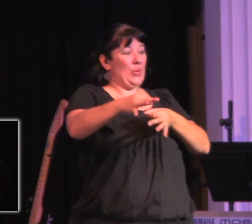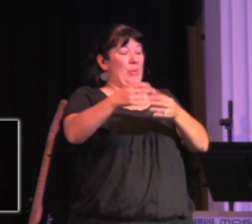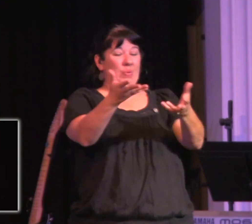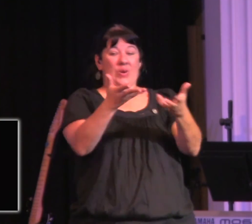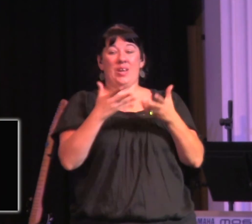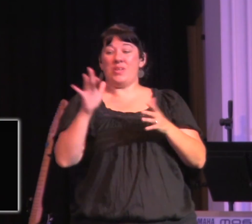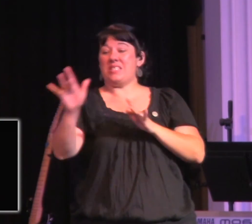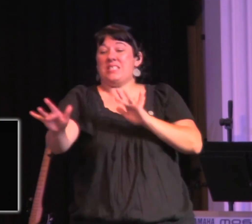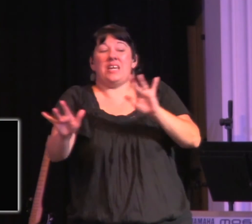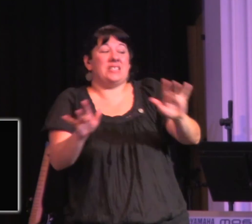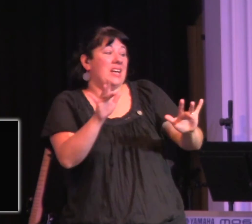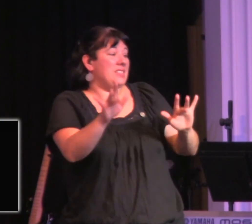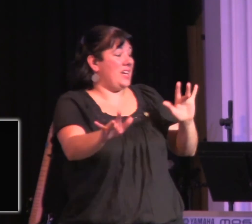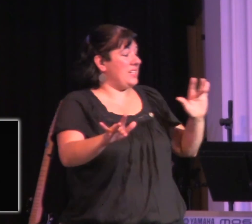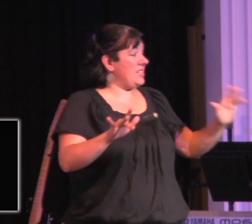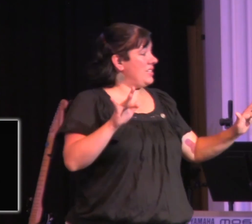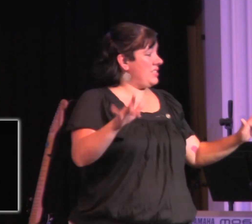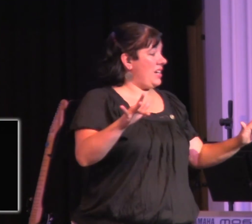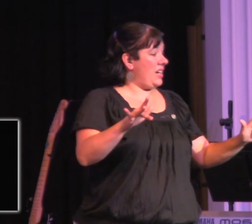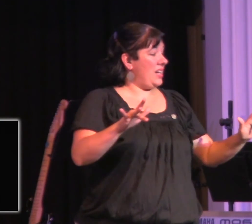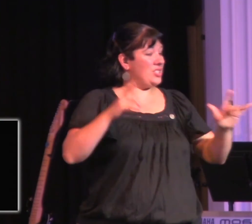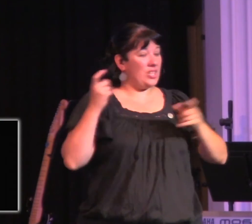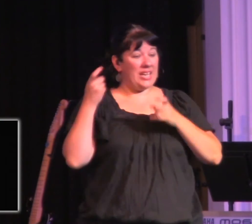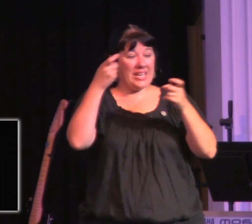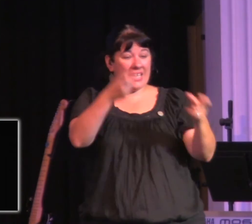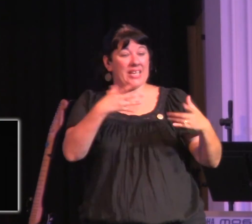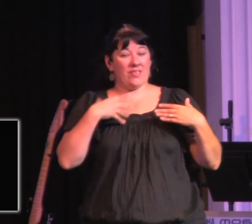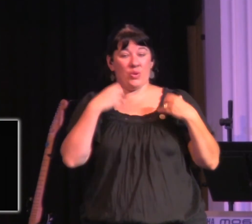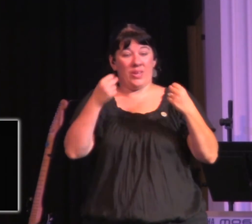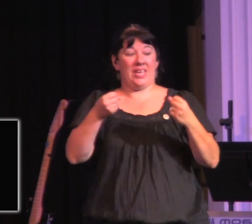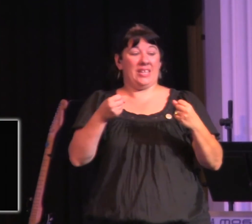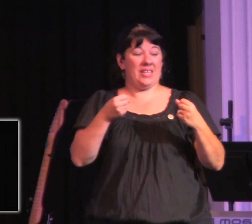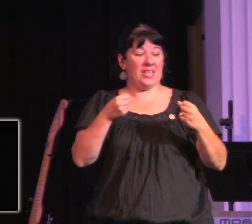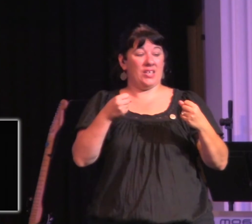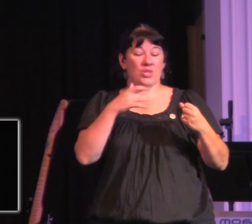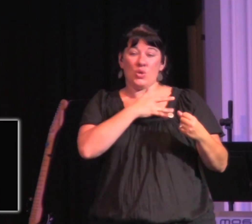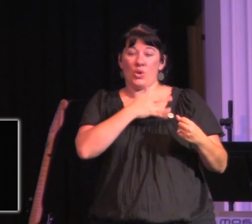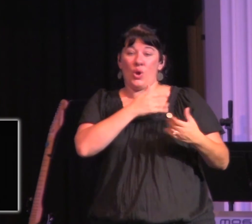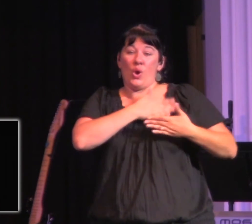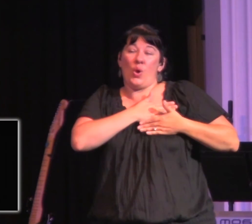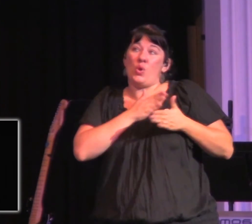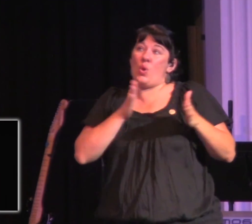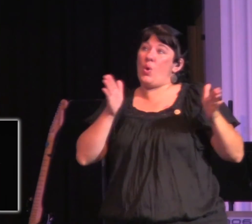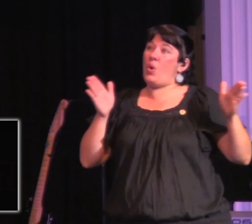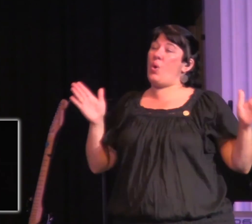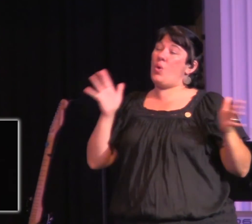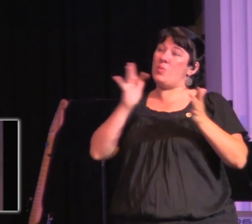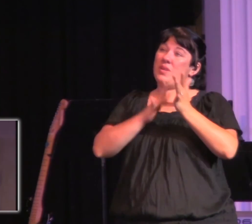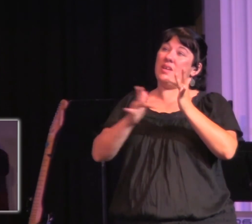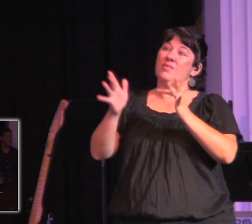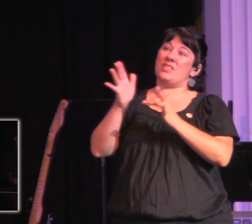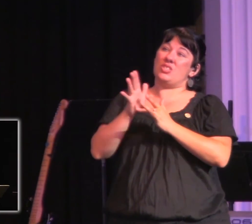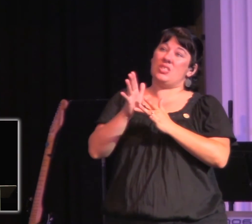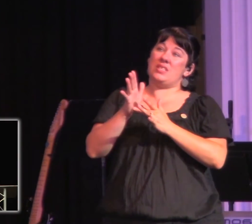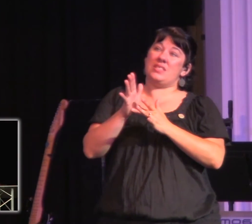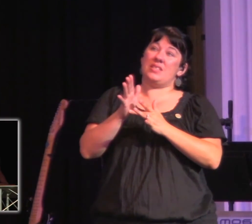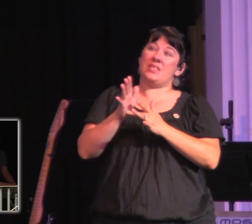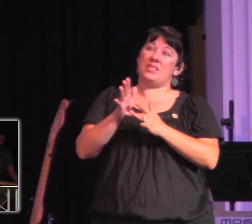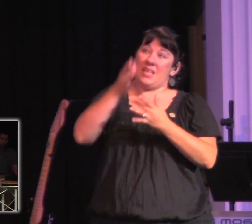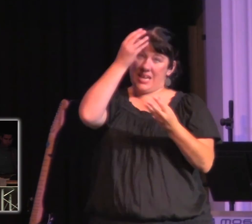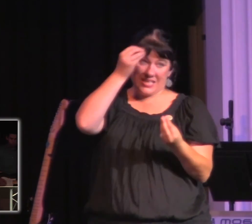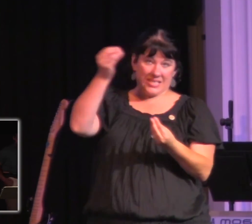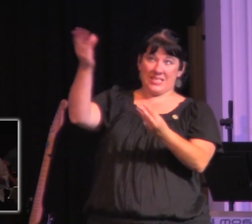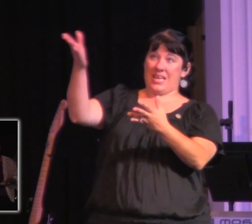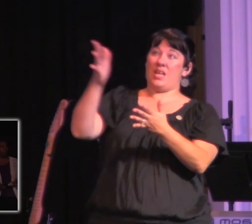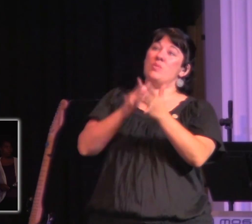life today. So I just want to encourage you to just open up your heart right now to Jesus. begin to open up your heart and say, Jesus, I